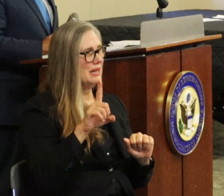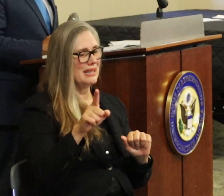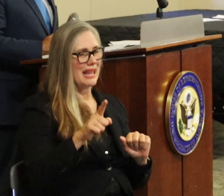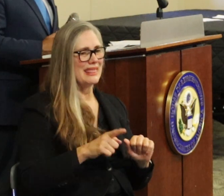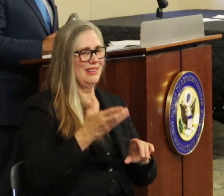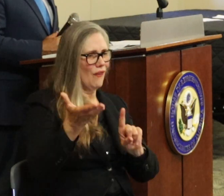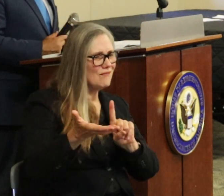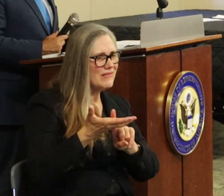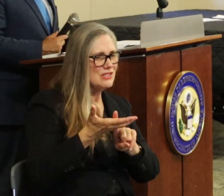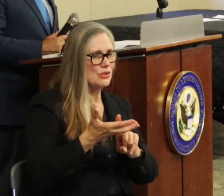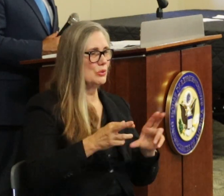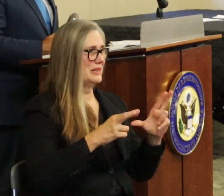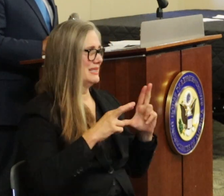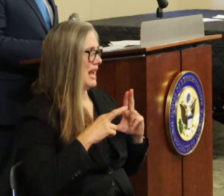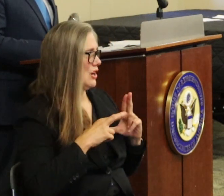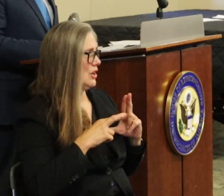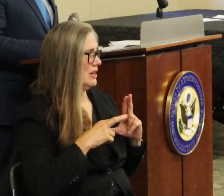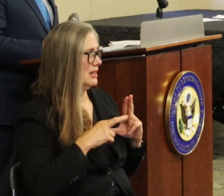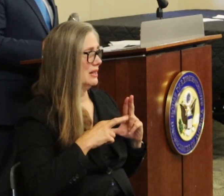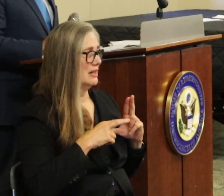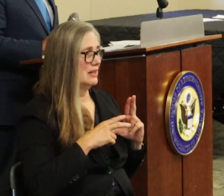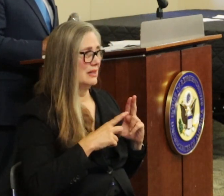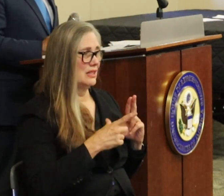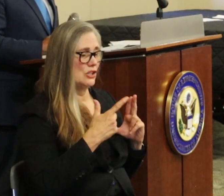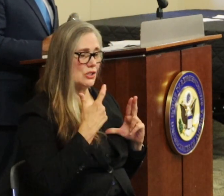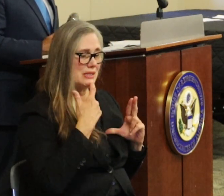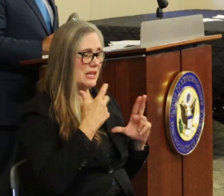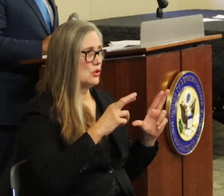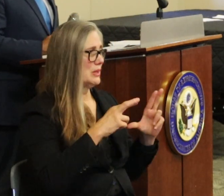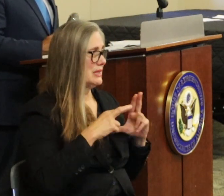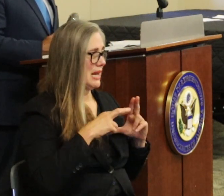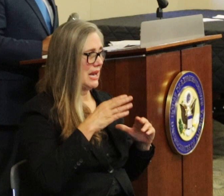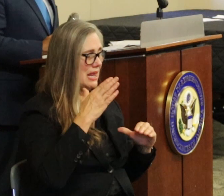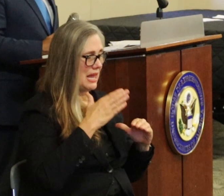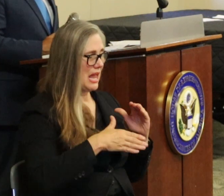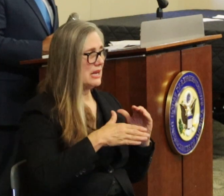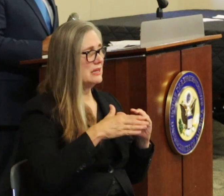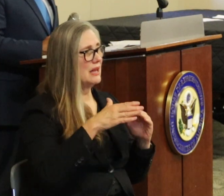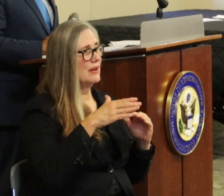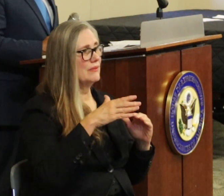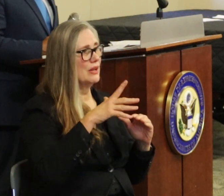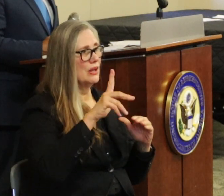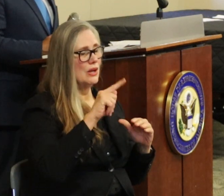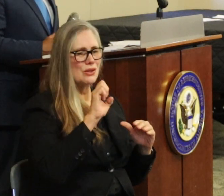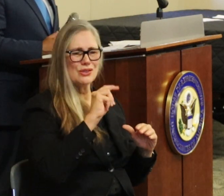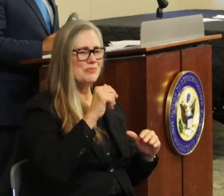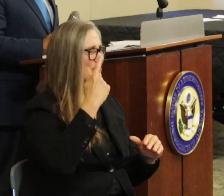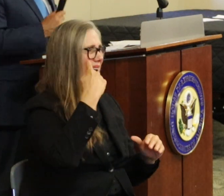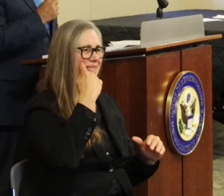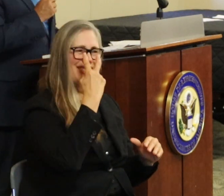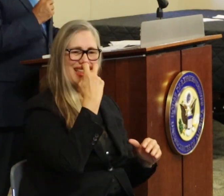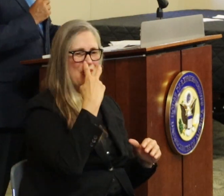retire if she claims that she's going to retire after the end of her term? I don't think we can wait that long.